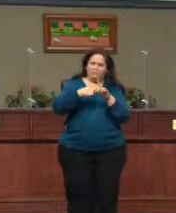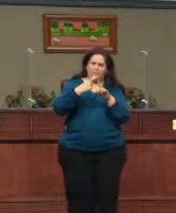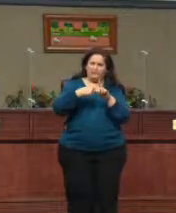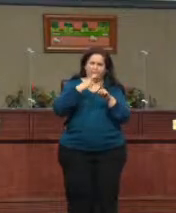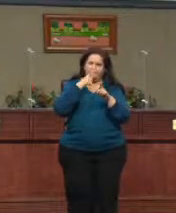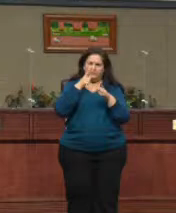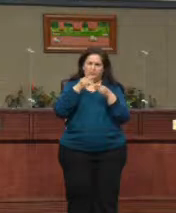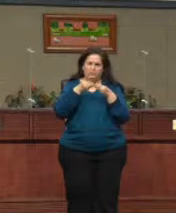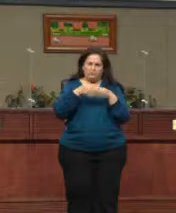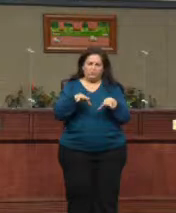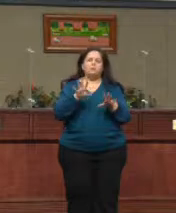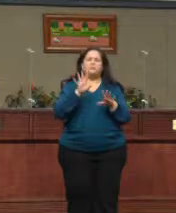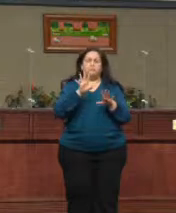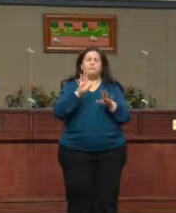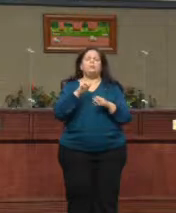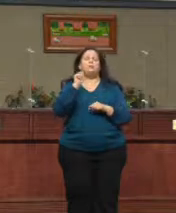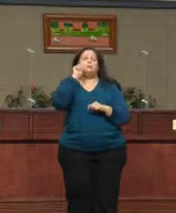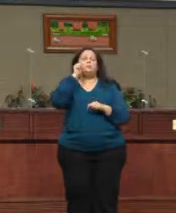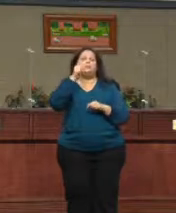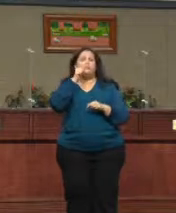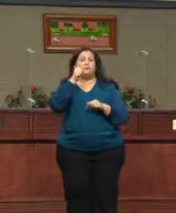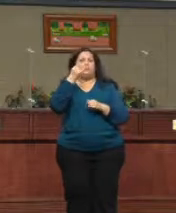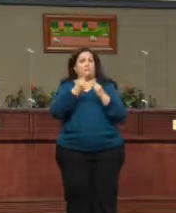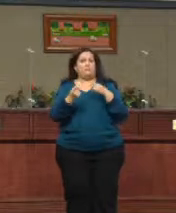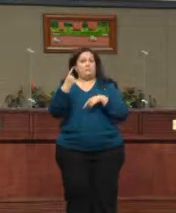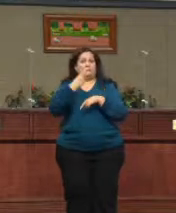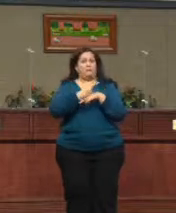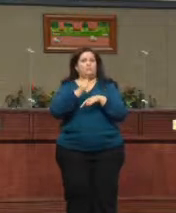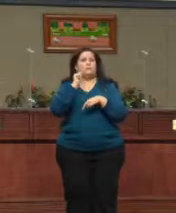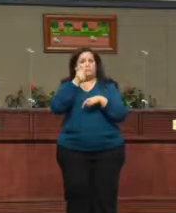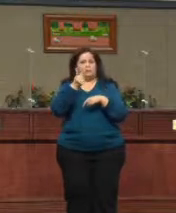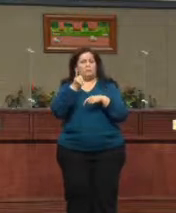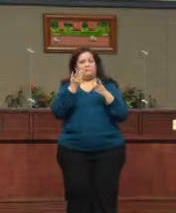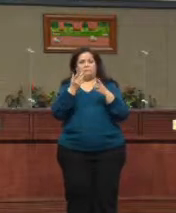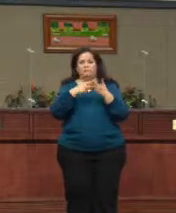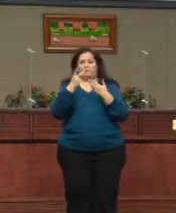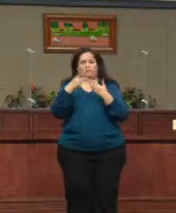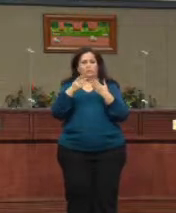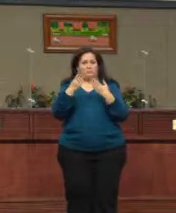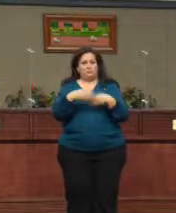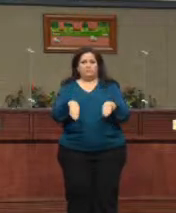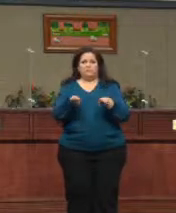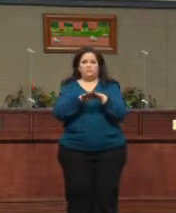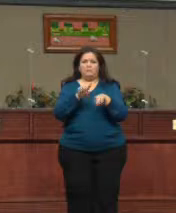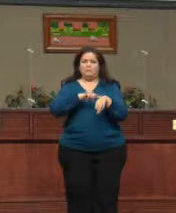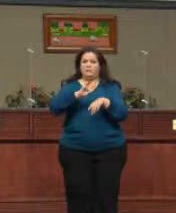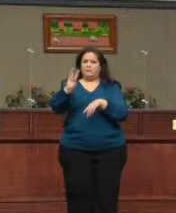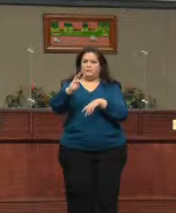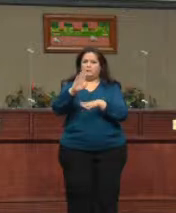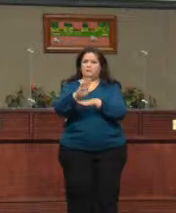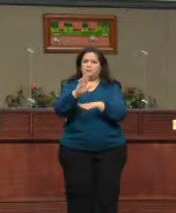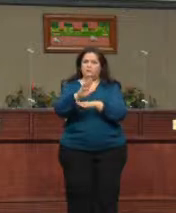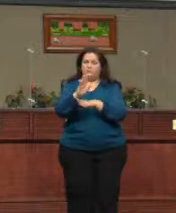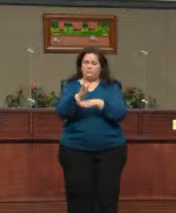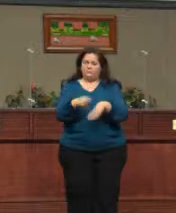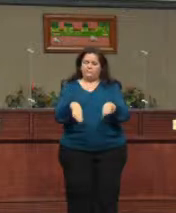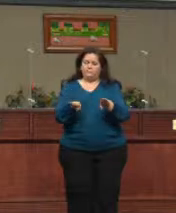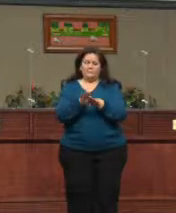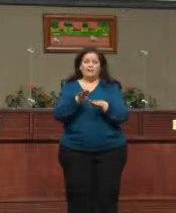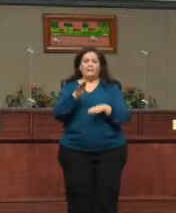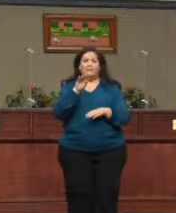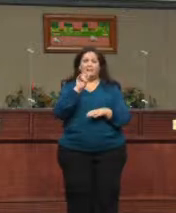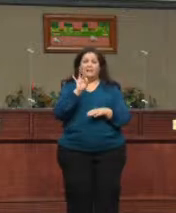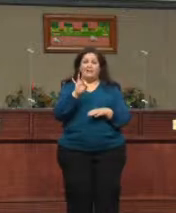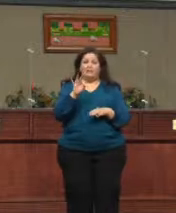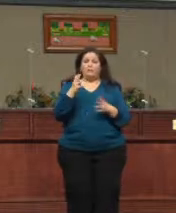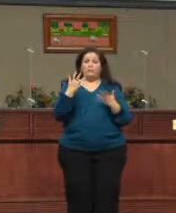tomorrow we will be shutting down the eviction diversion program at 6 p.m. Any application currently